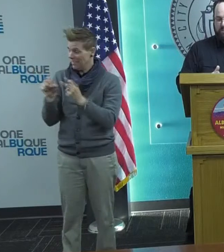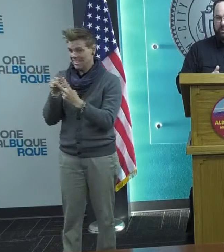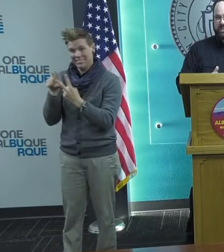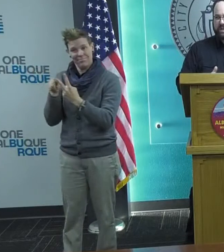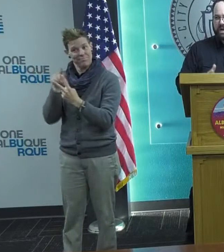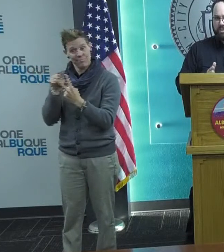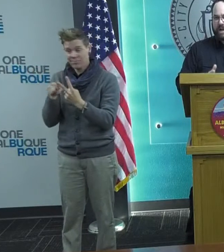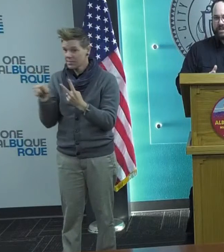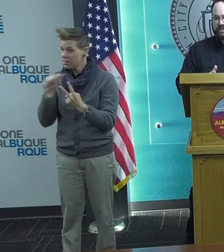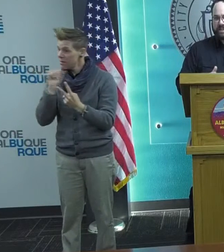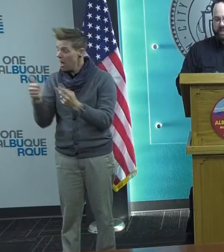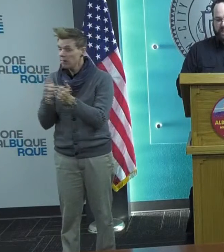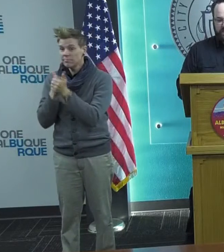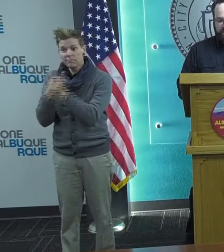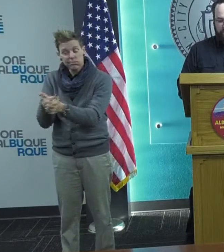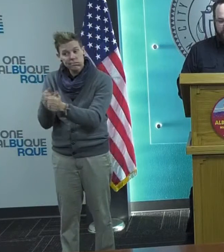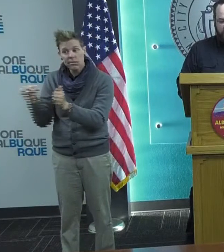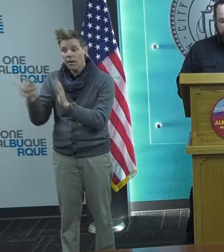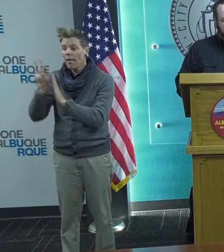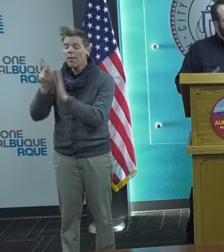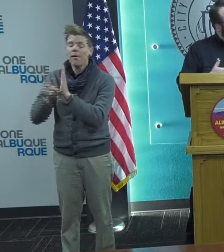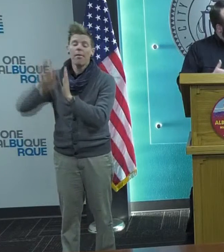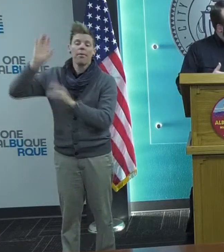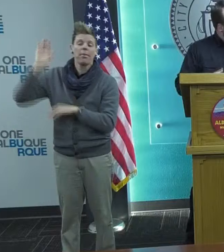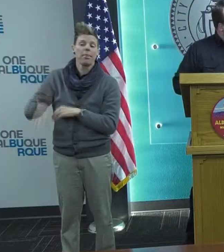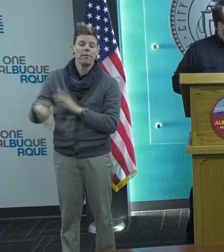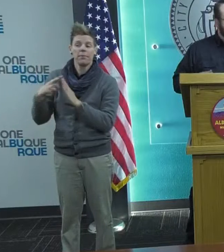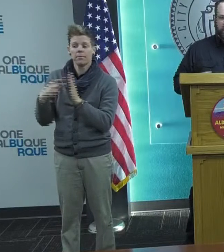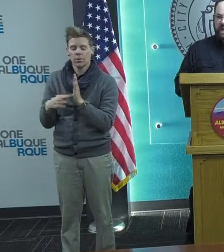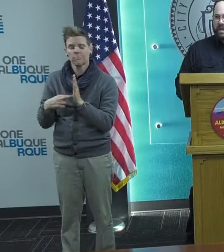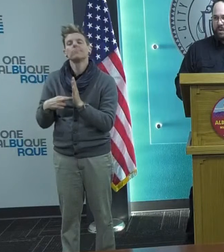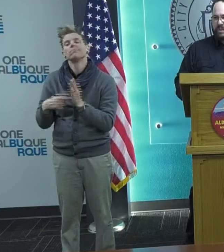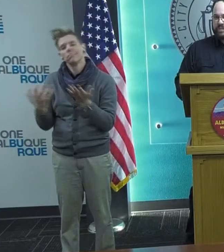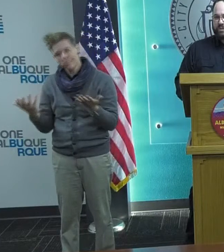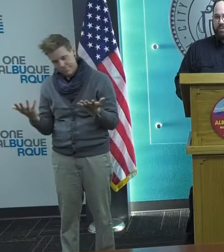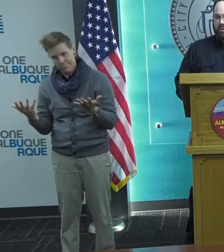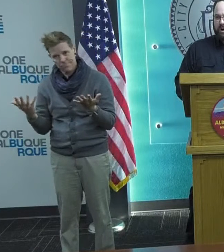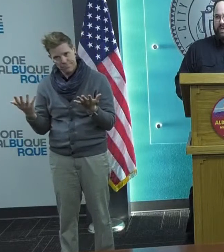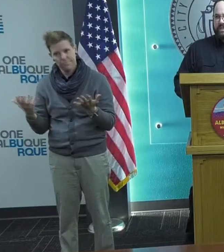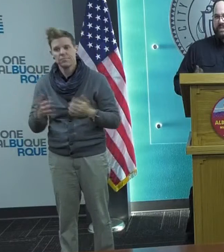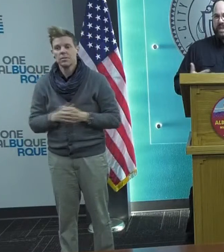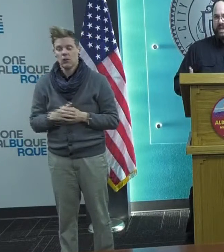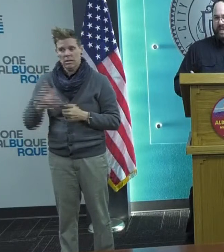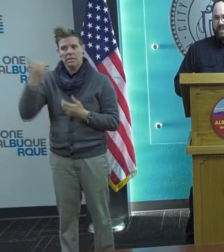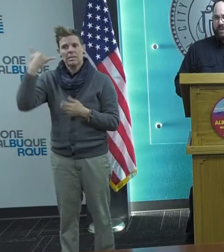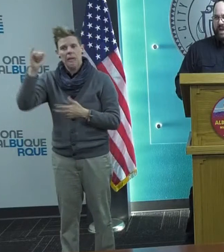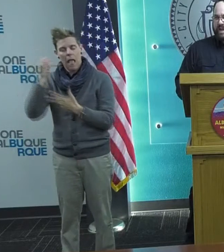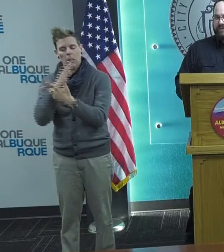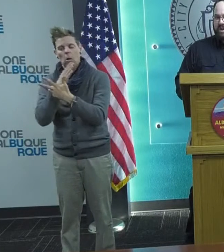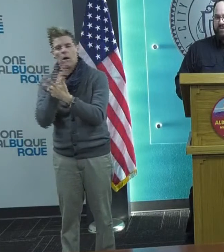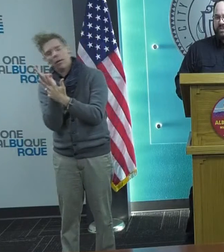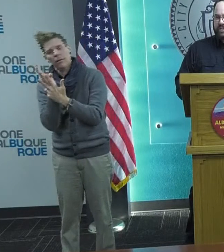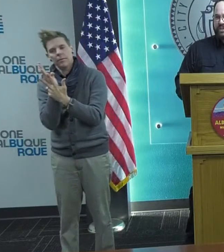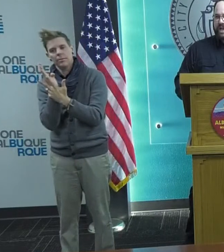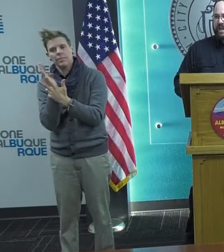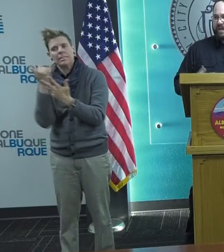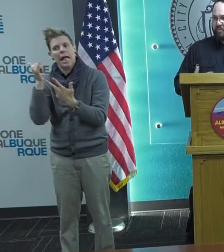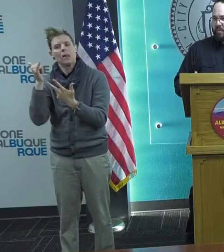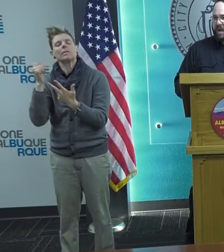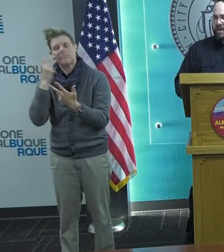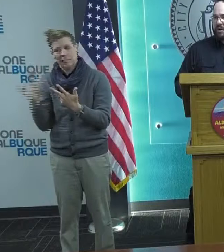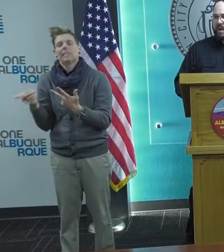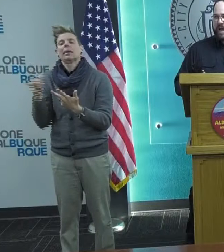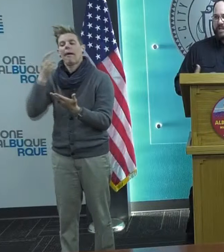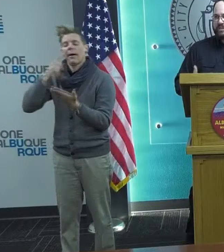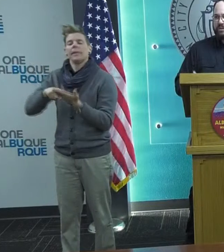and those published practices that they need to. So if something appears in yellow on this report, that's going to indicate that we had to have a conversation, had to